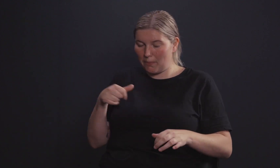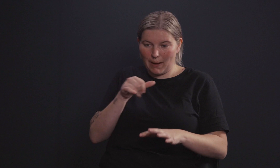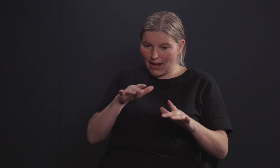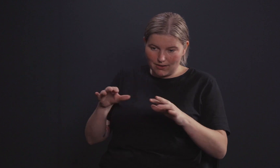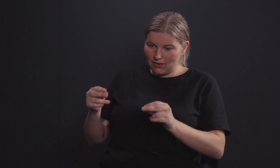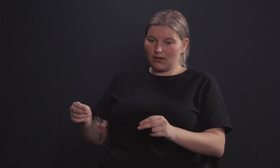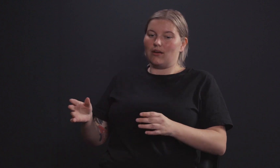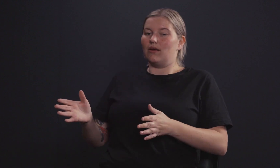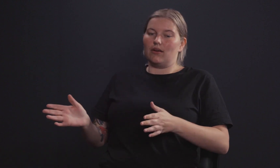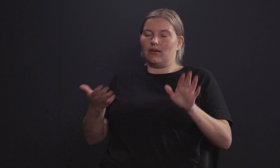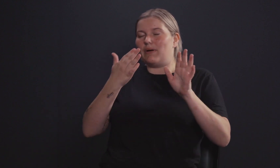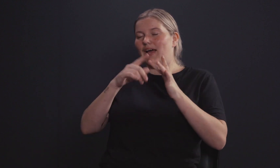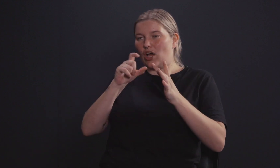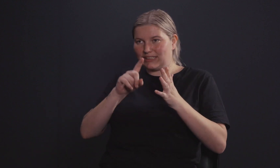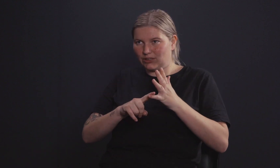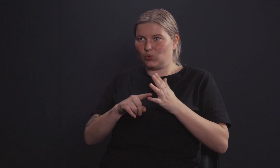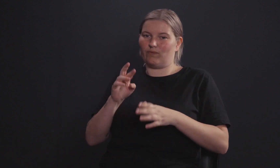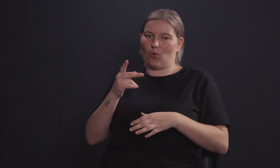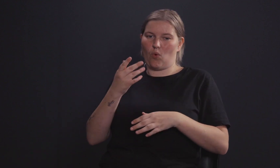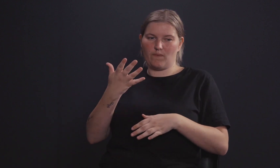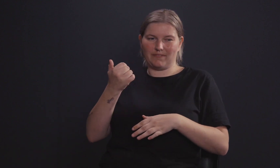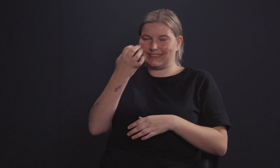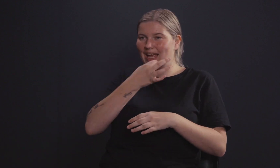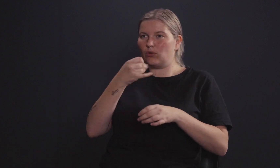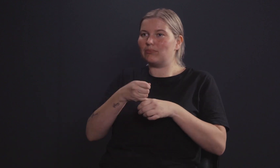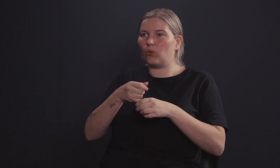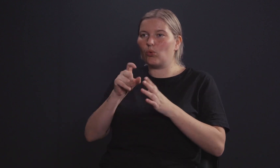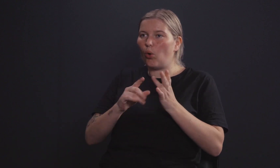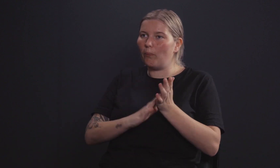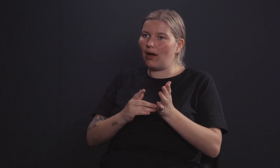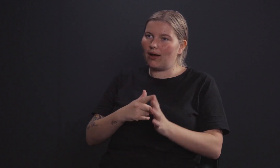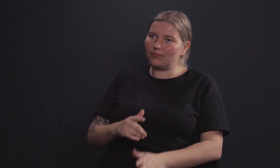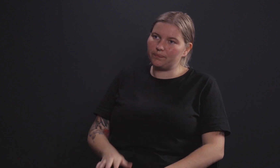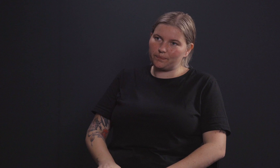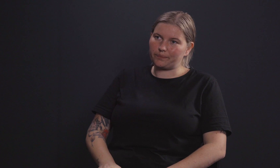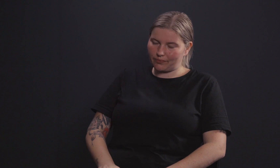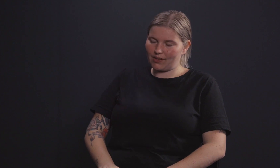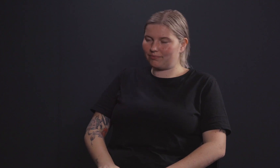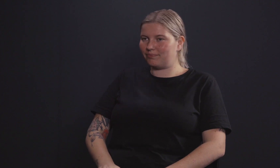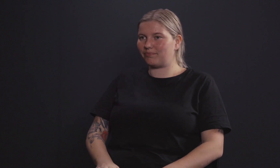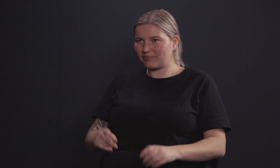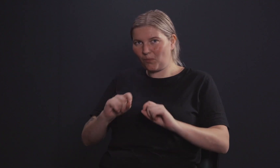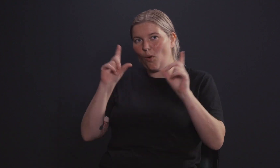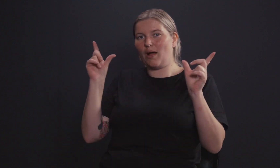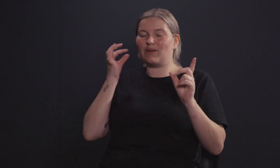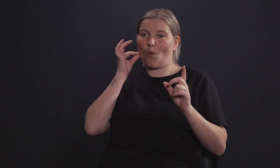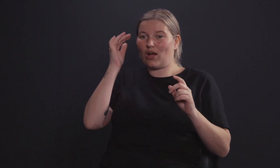they performed the cesarean, the baby was born, they took him away, and then they took me to the ICU where I was in a medically induced coma for 5 or